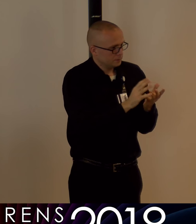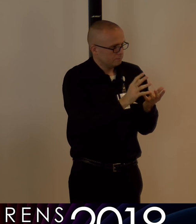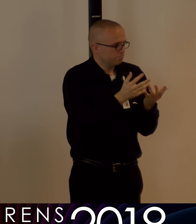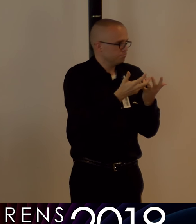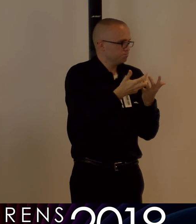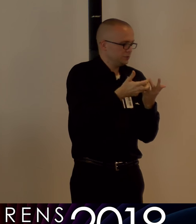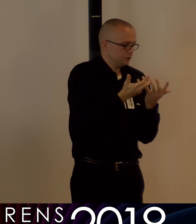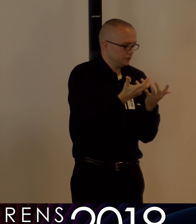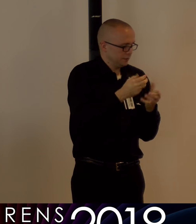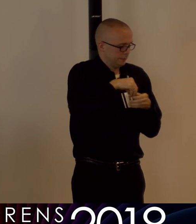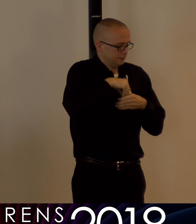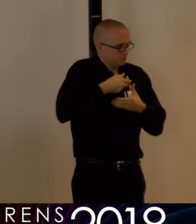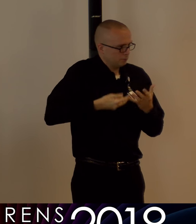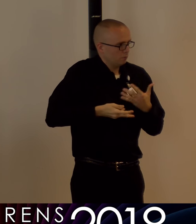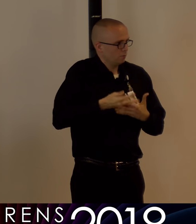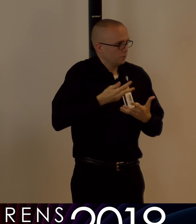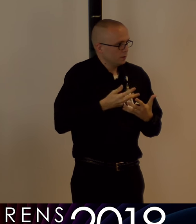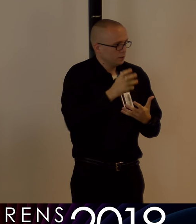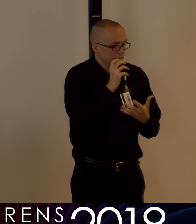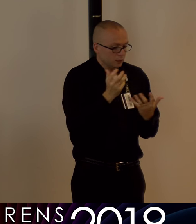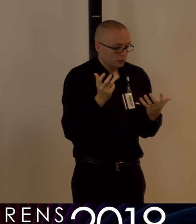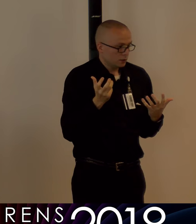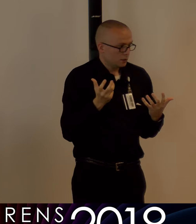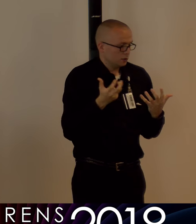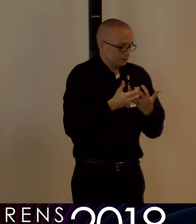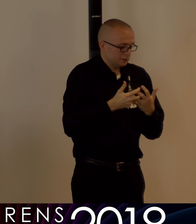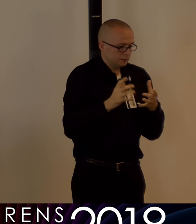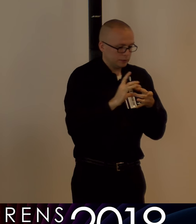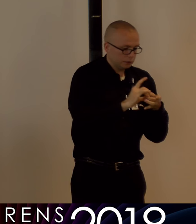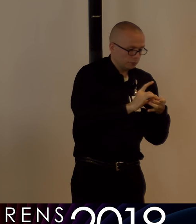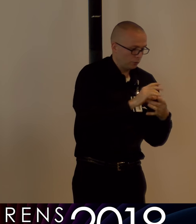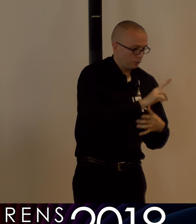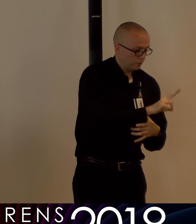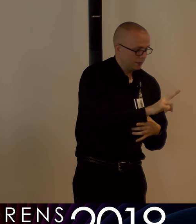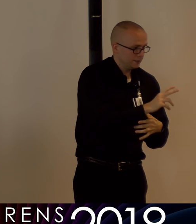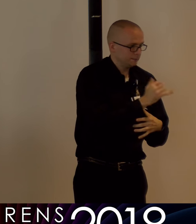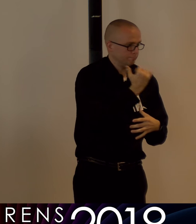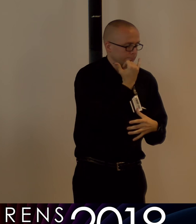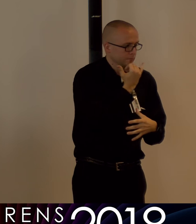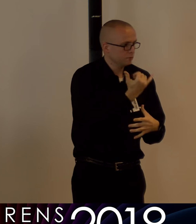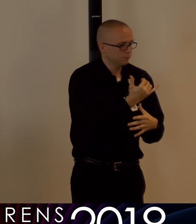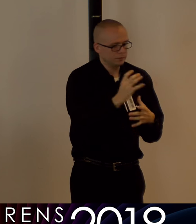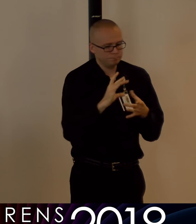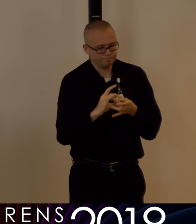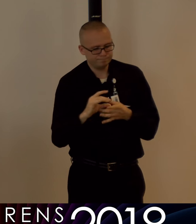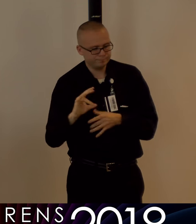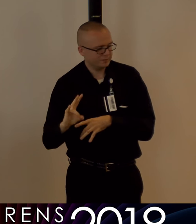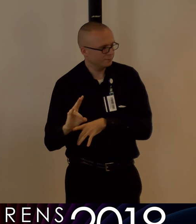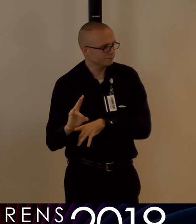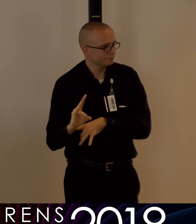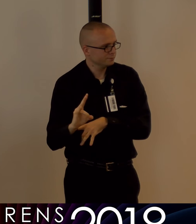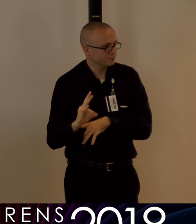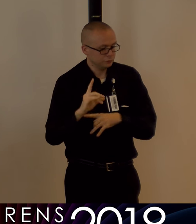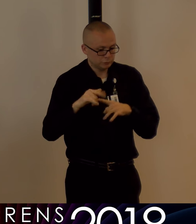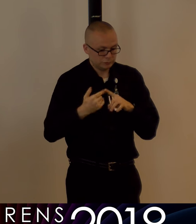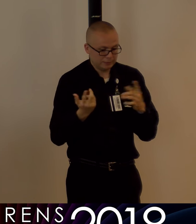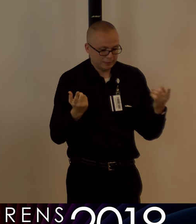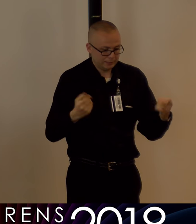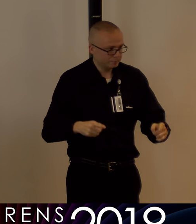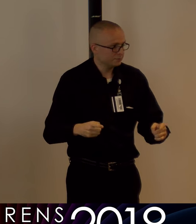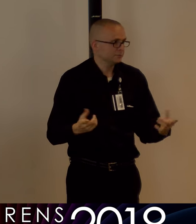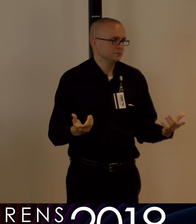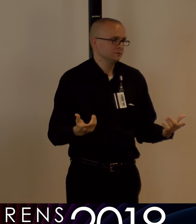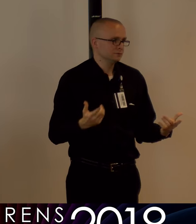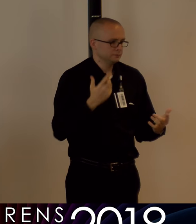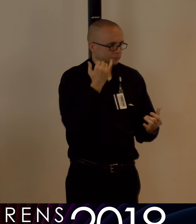machinery might take this exon and instead of attaching it to exon 3, it might attach it to exon 7. And when that happens, you